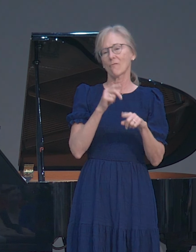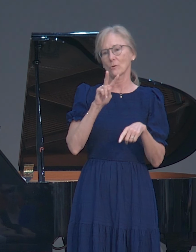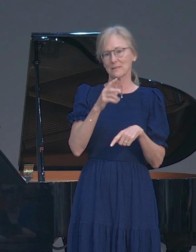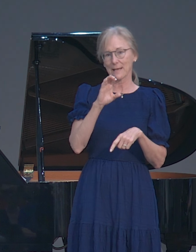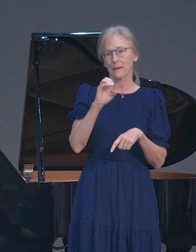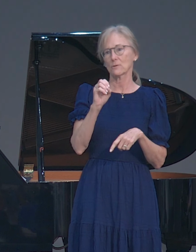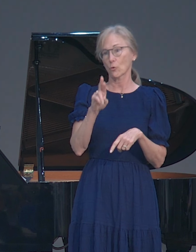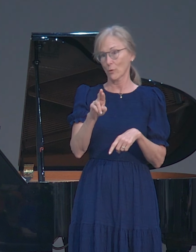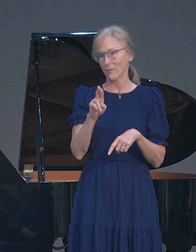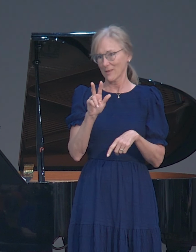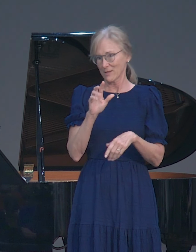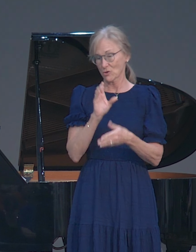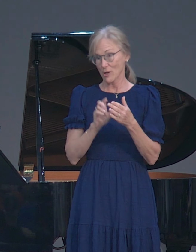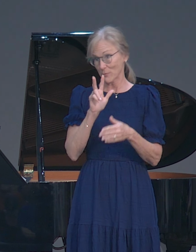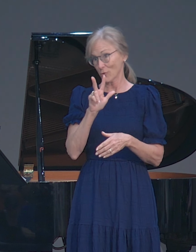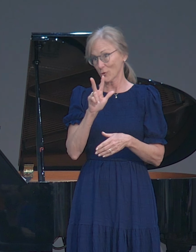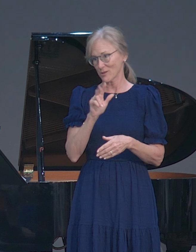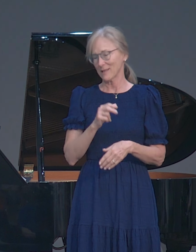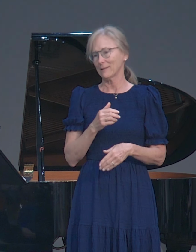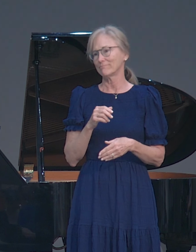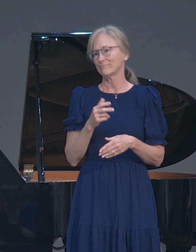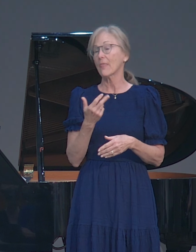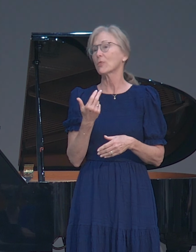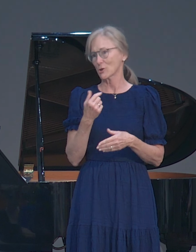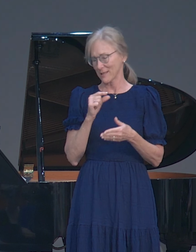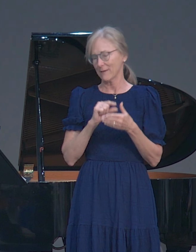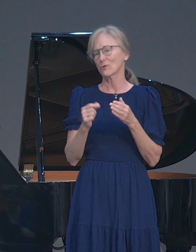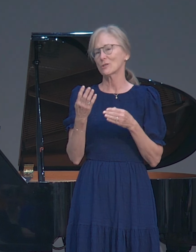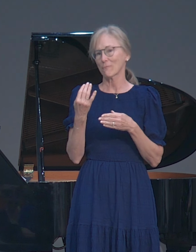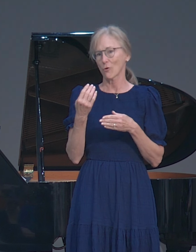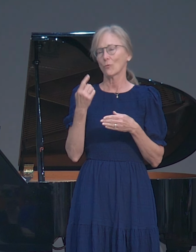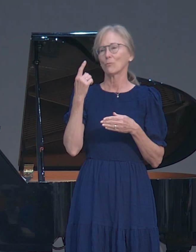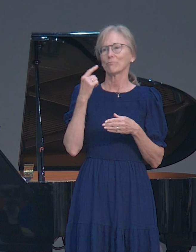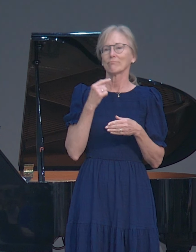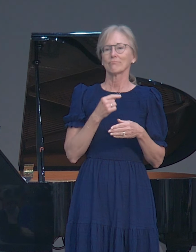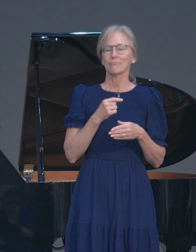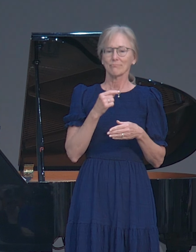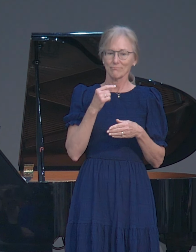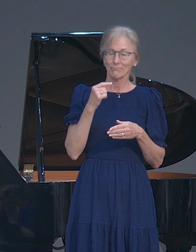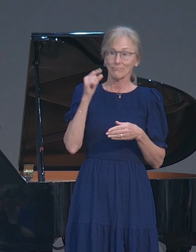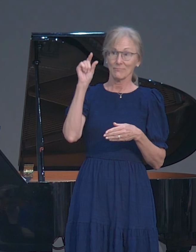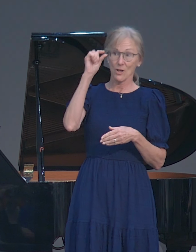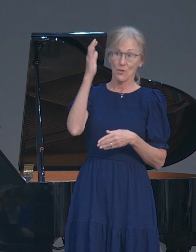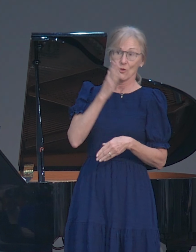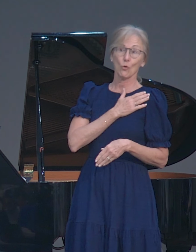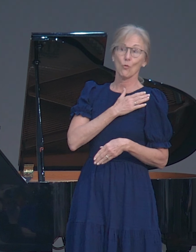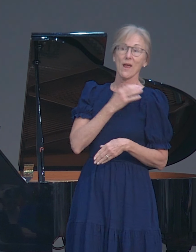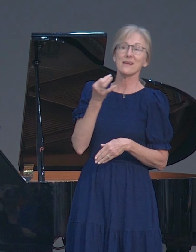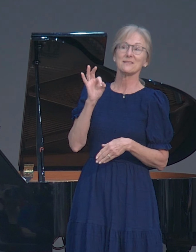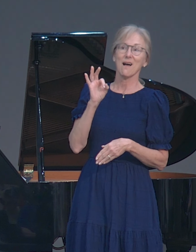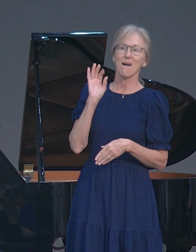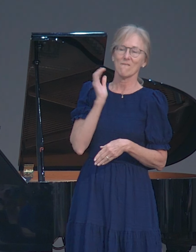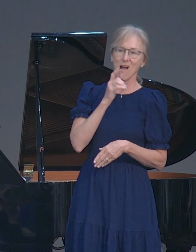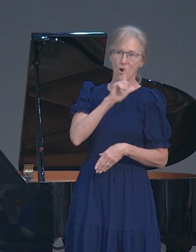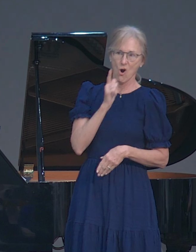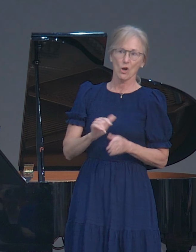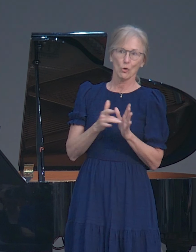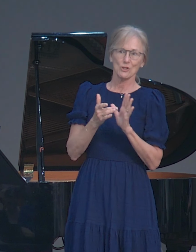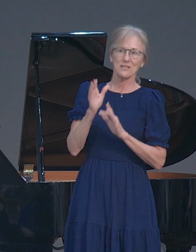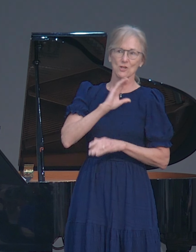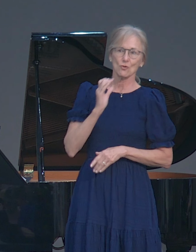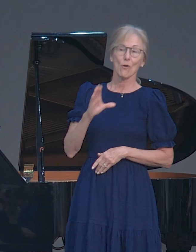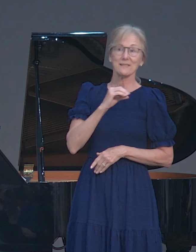Corinthians chapter 13, verse 14. He writes, "The grace of our Lord Jesus Christ and the